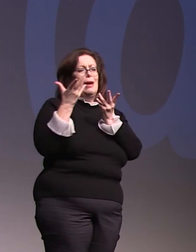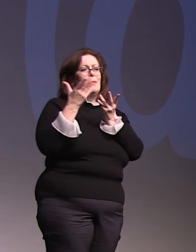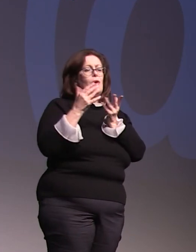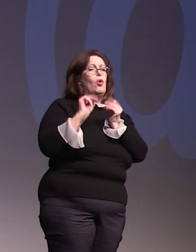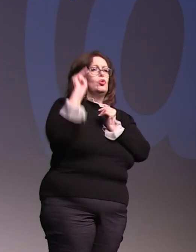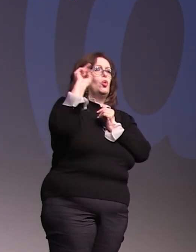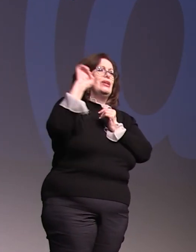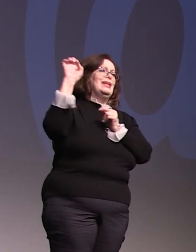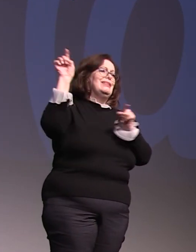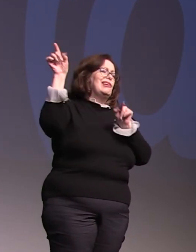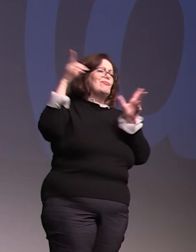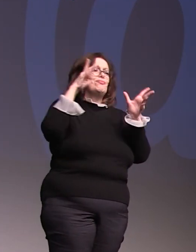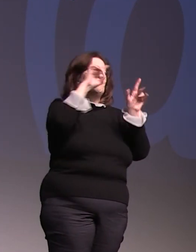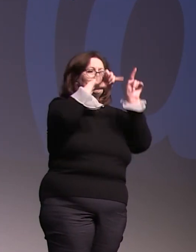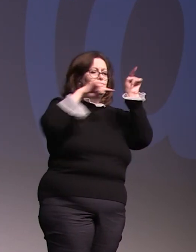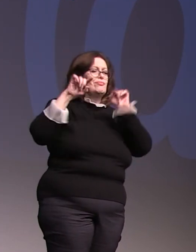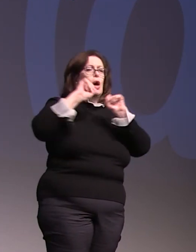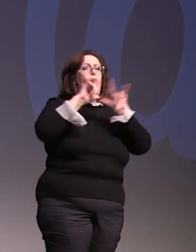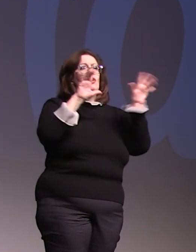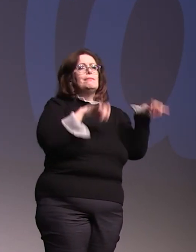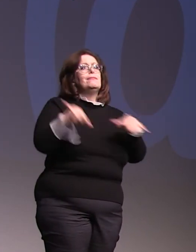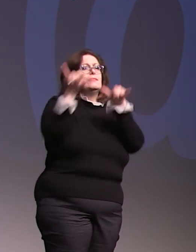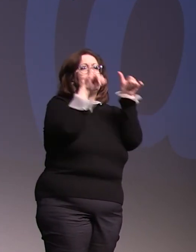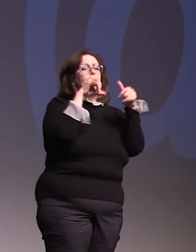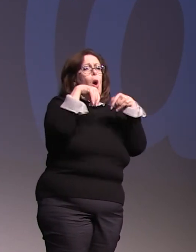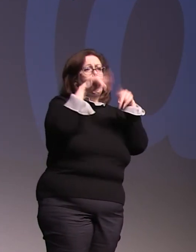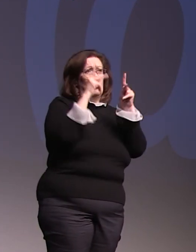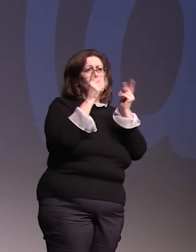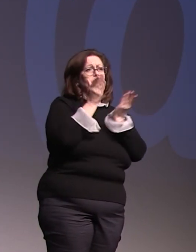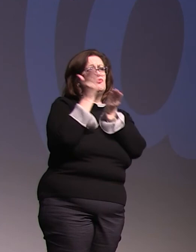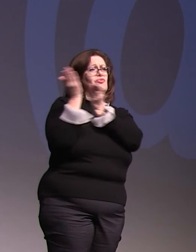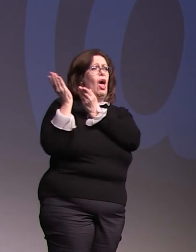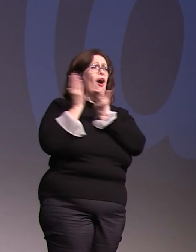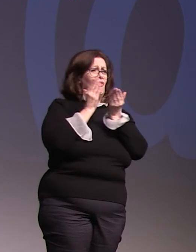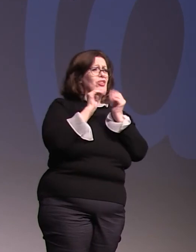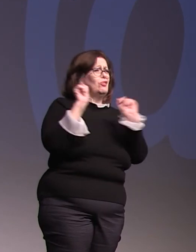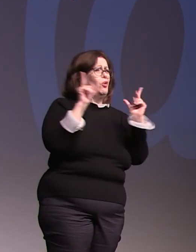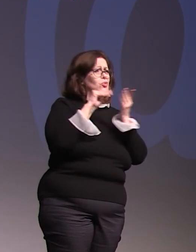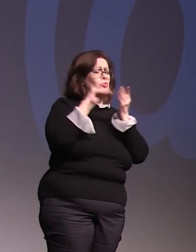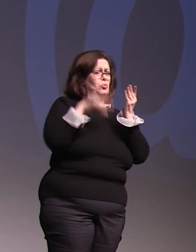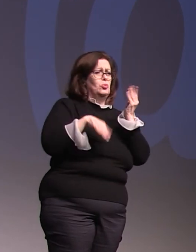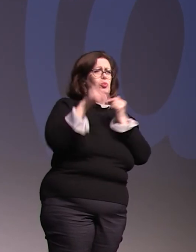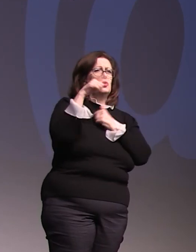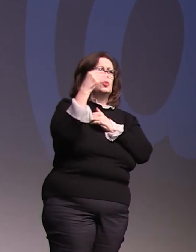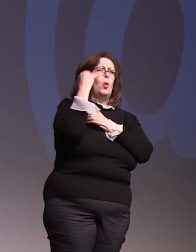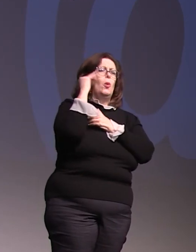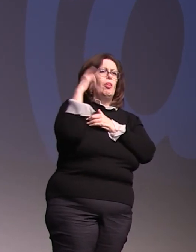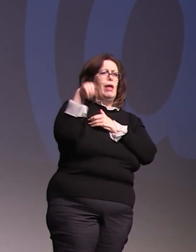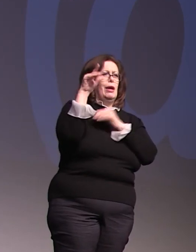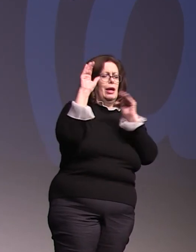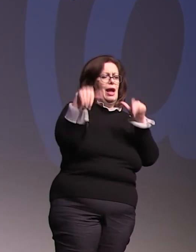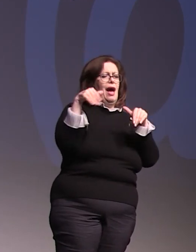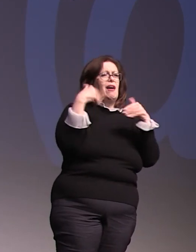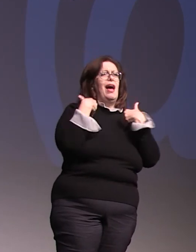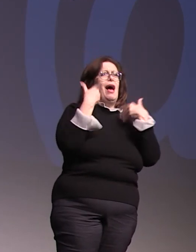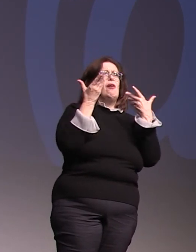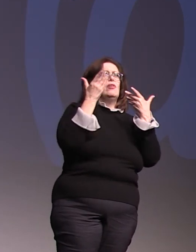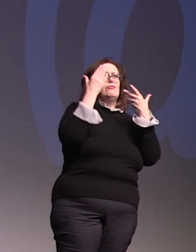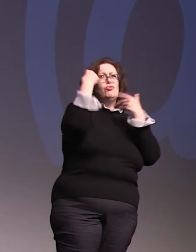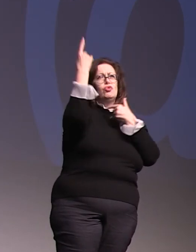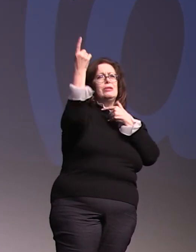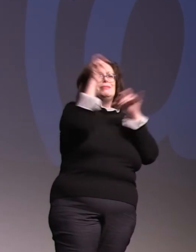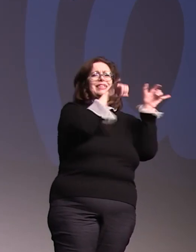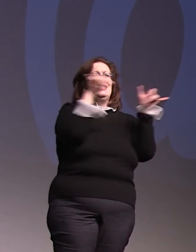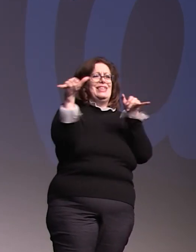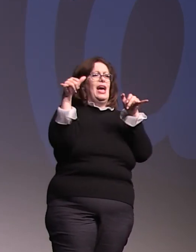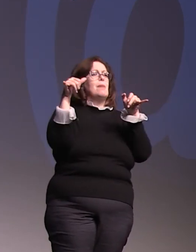Tennessee, they should be given the same opportunities no matter where they live. They should know that they can have the same dreams and accomplish those